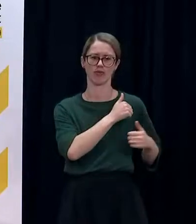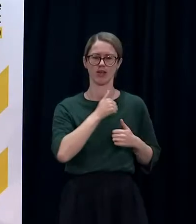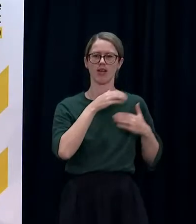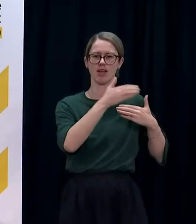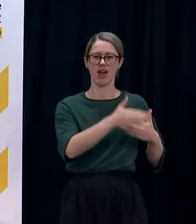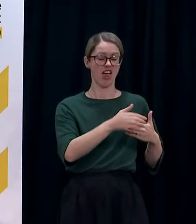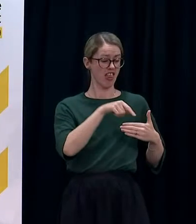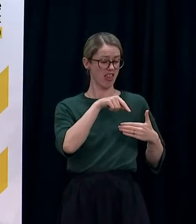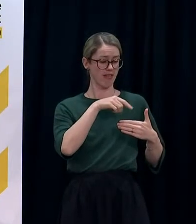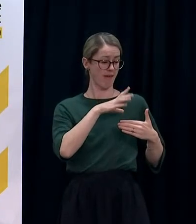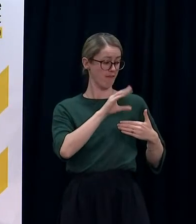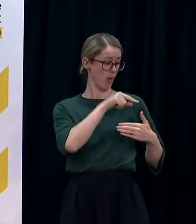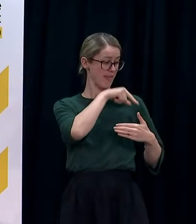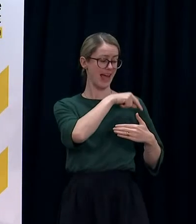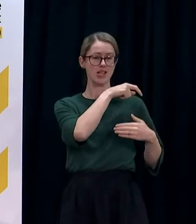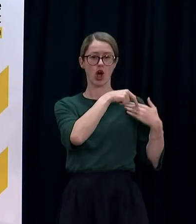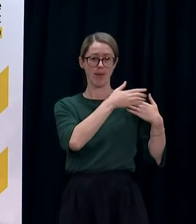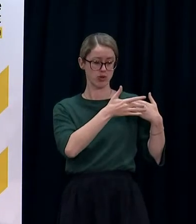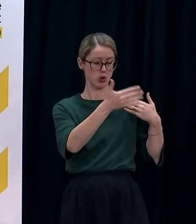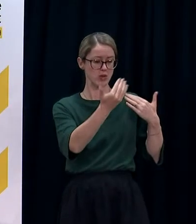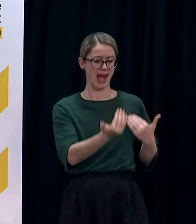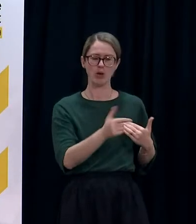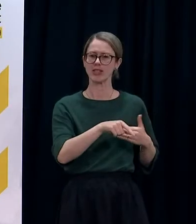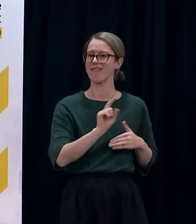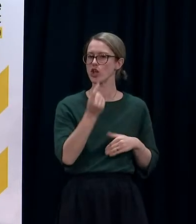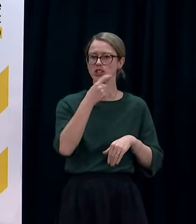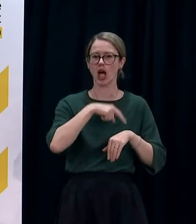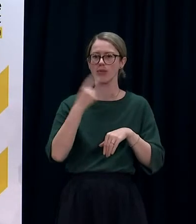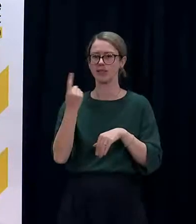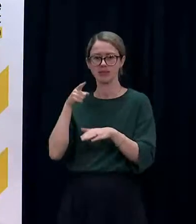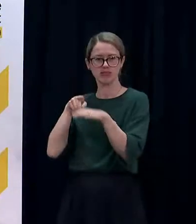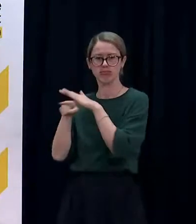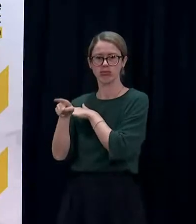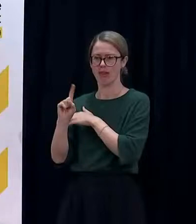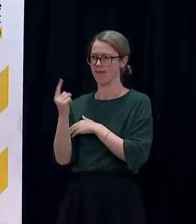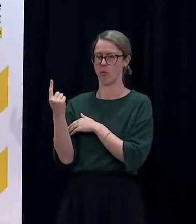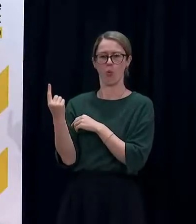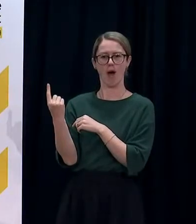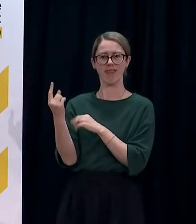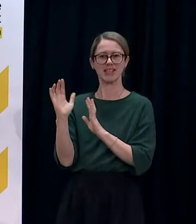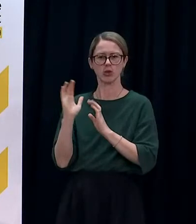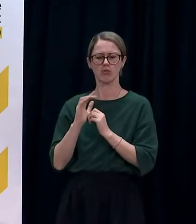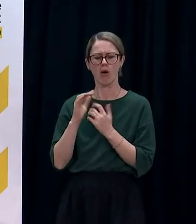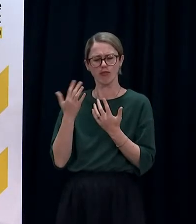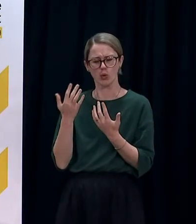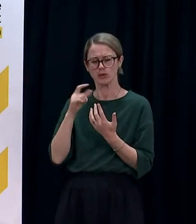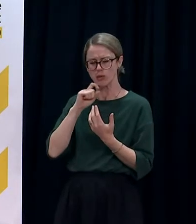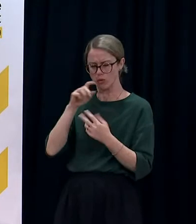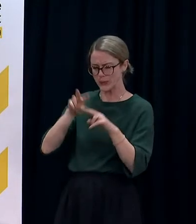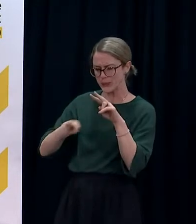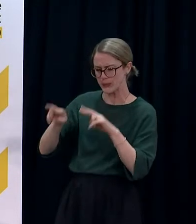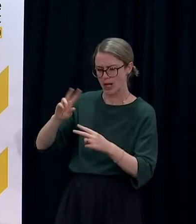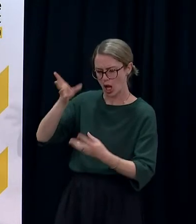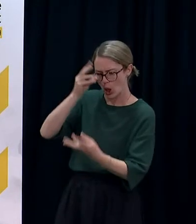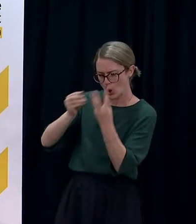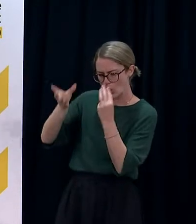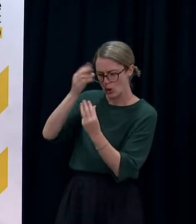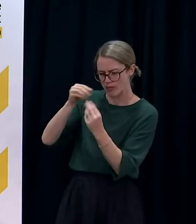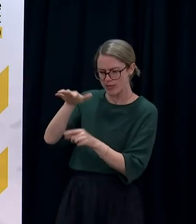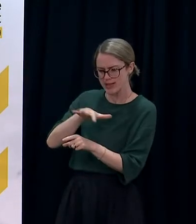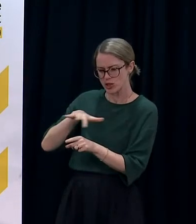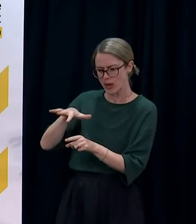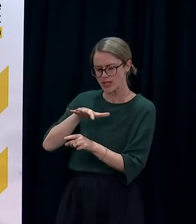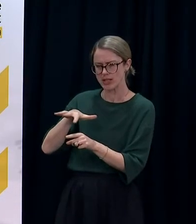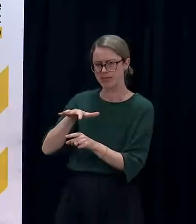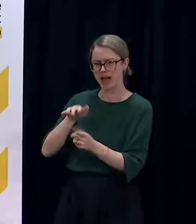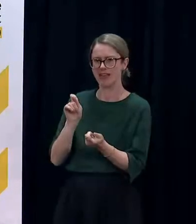someone has absconded, and so the system has been working well. But of course we have to learn the lessons of a situation